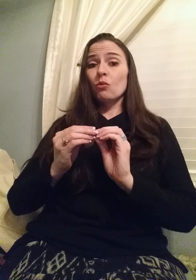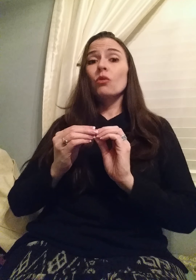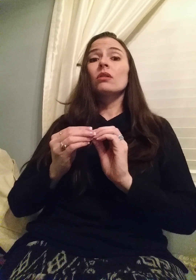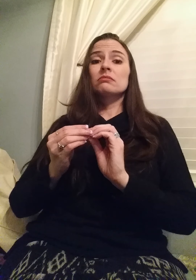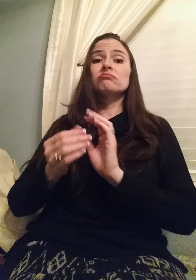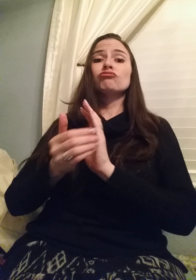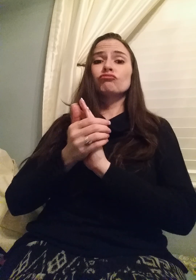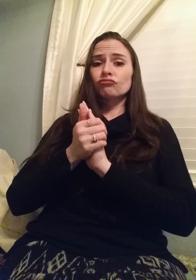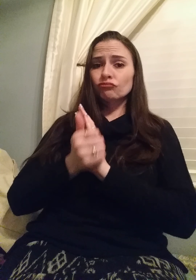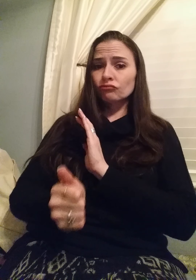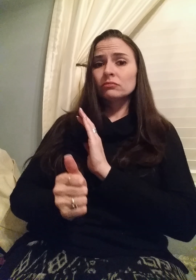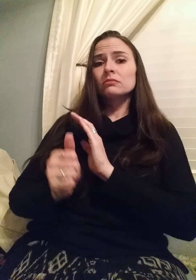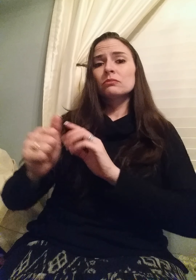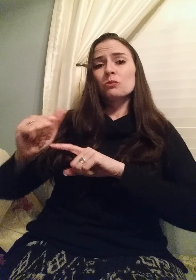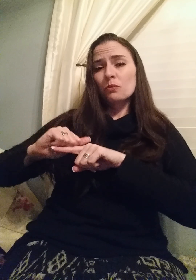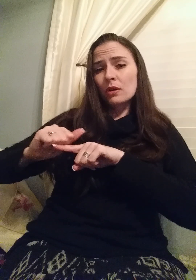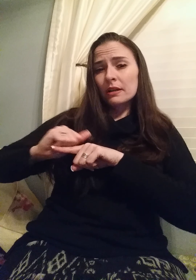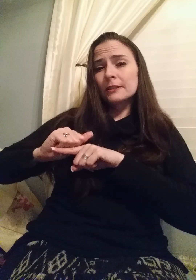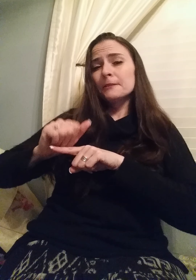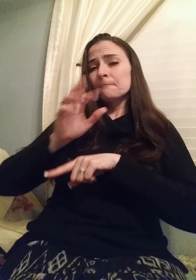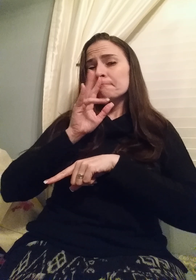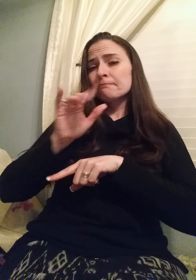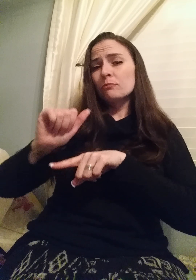task, and some observation.